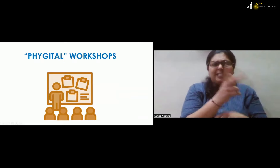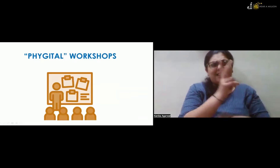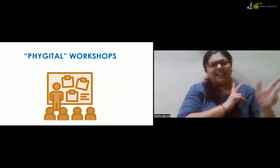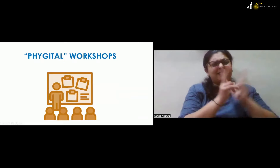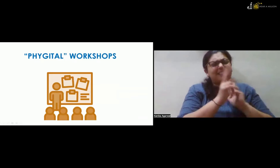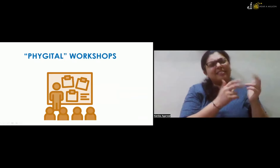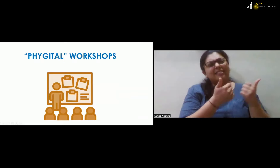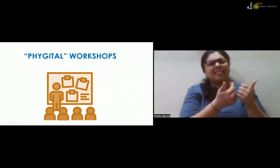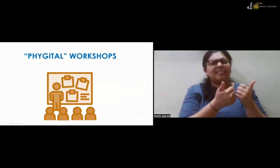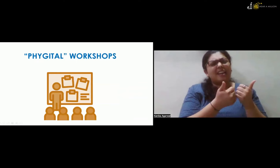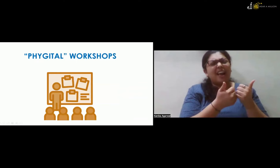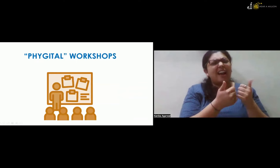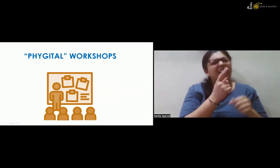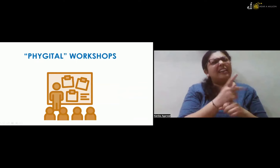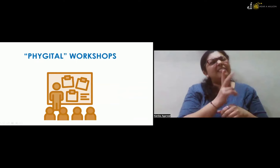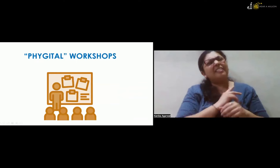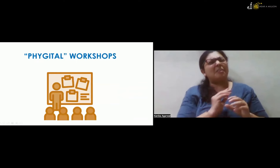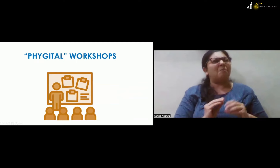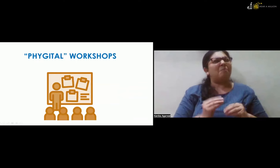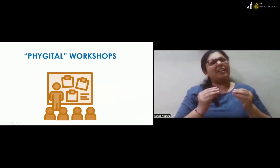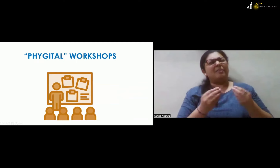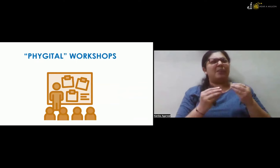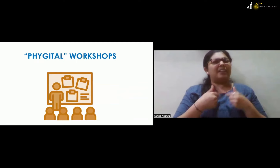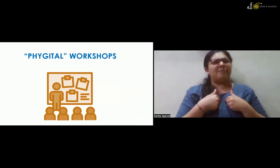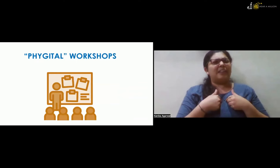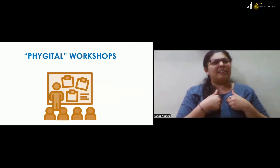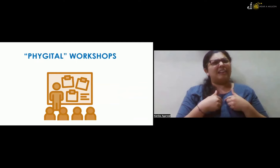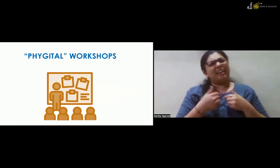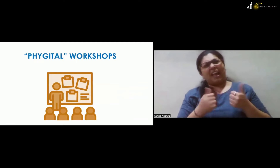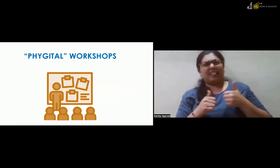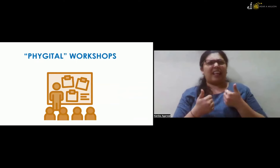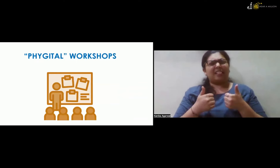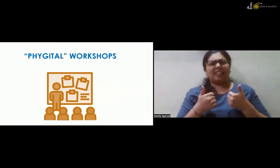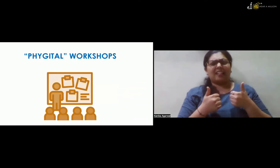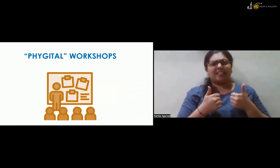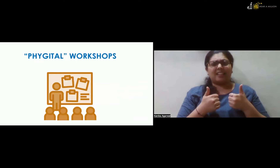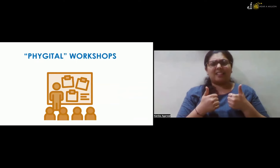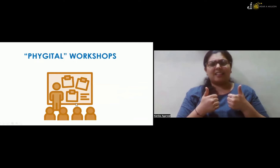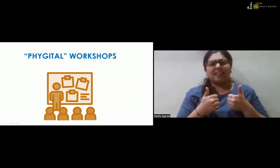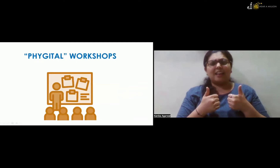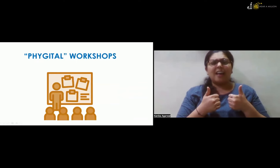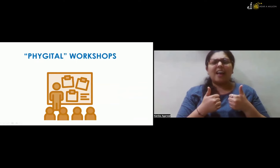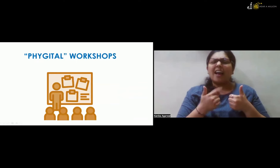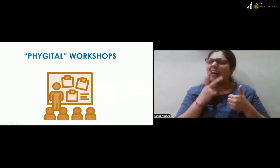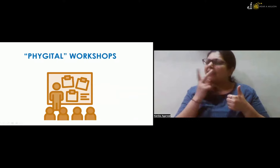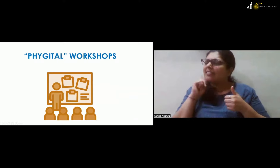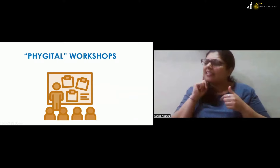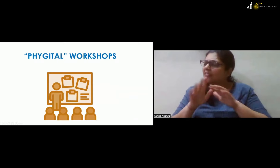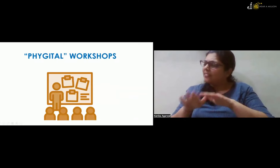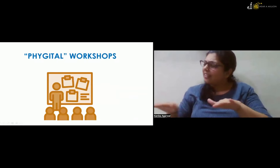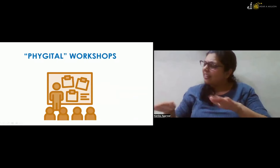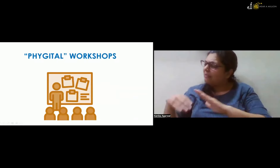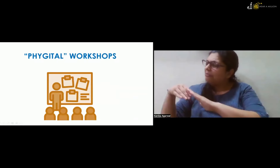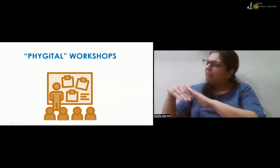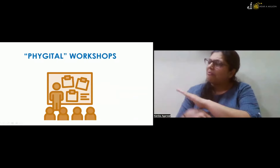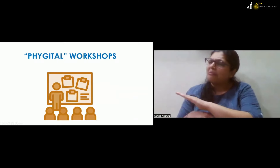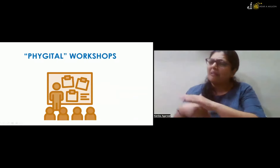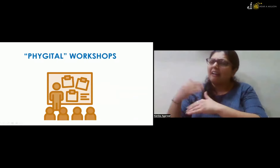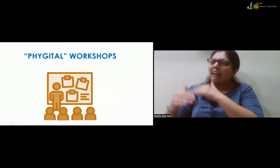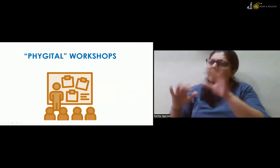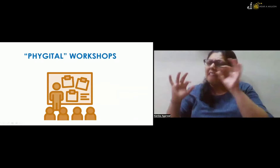we had a lot of initial learnings. We had a lot of responses from the community, and